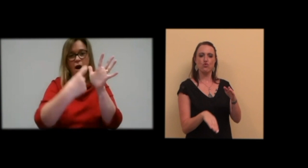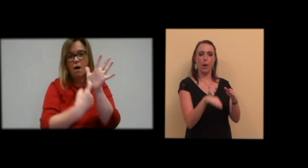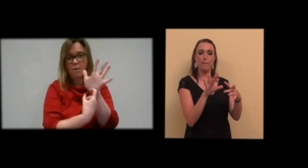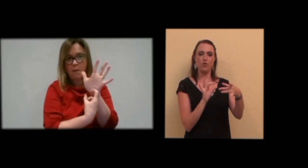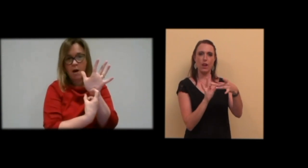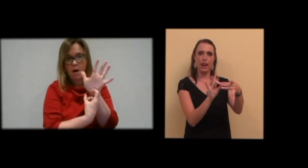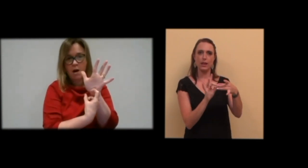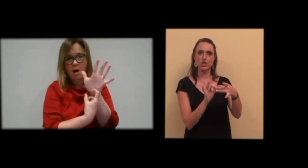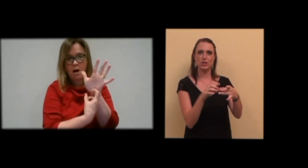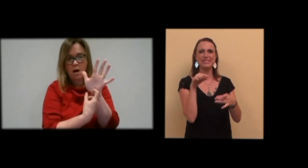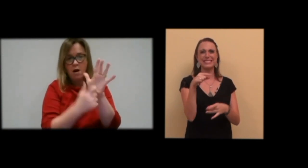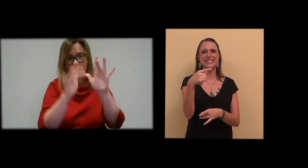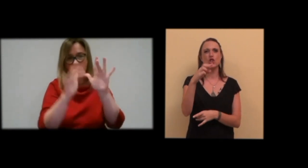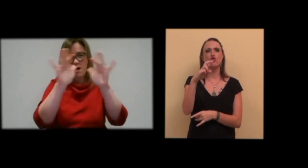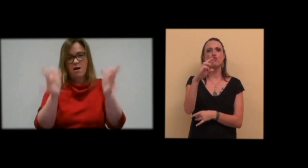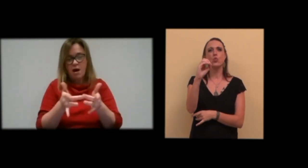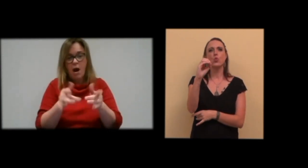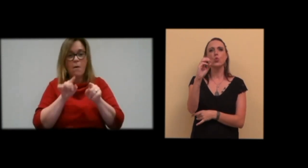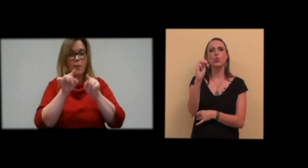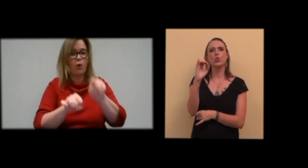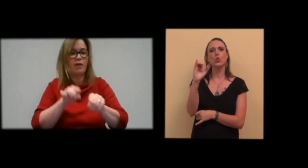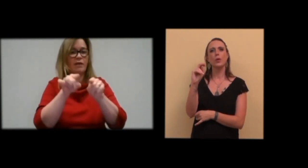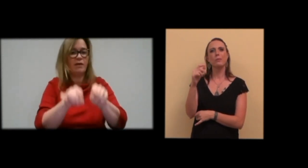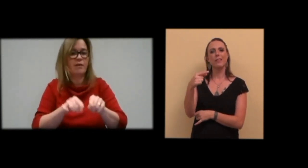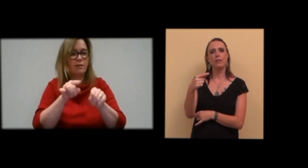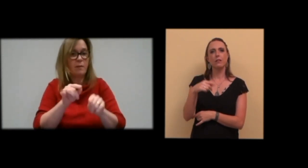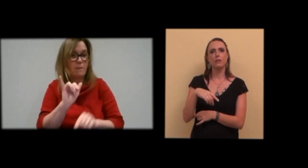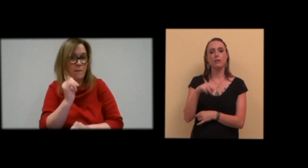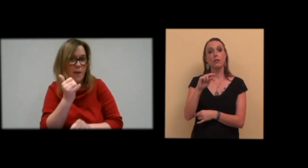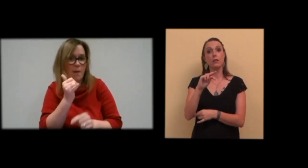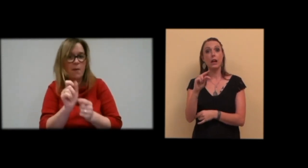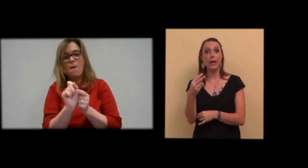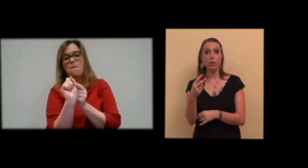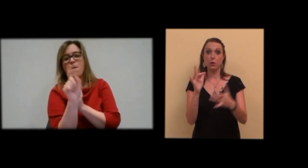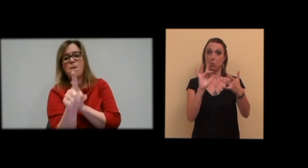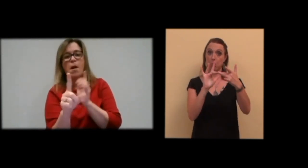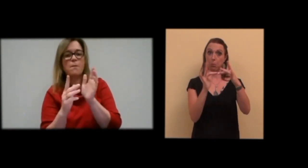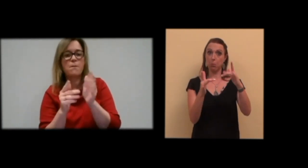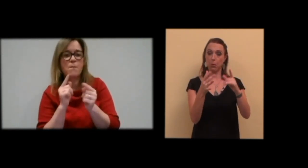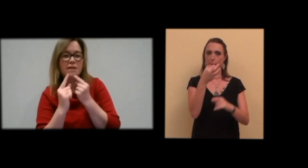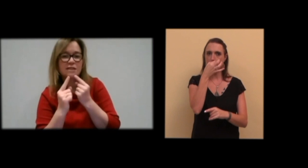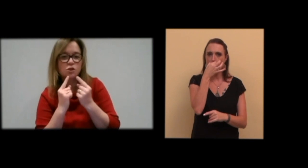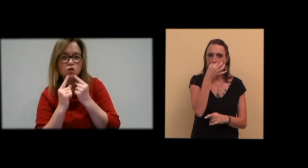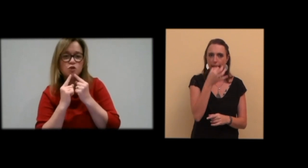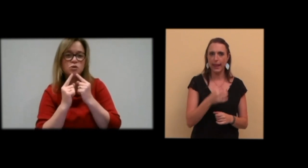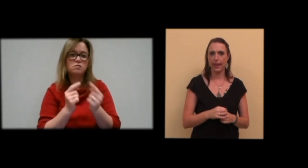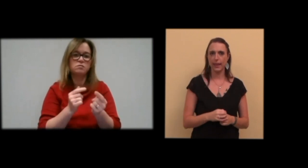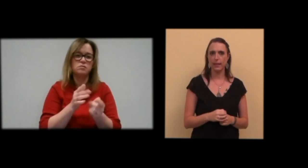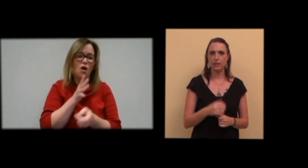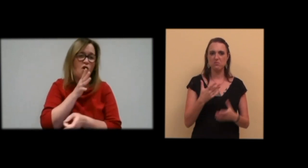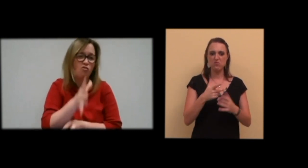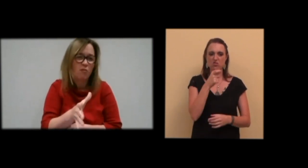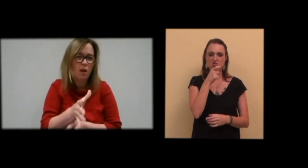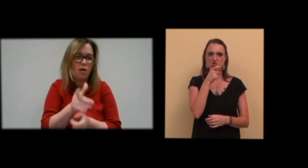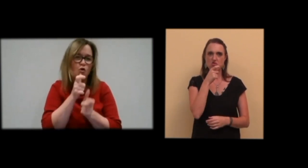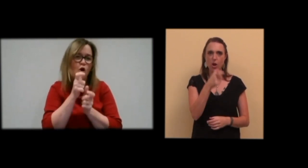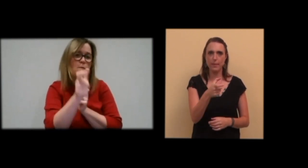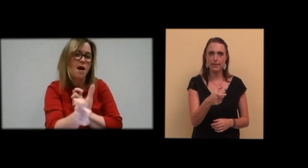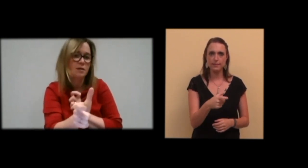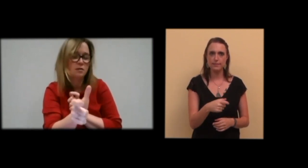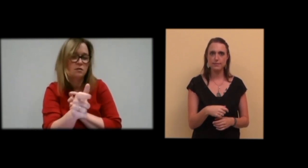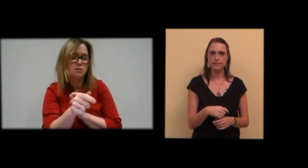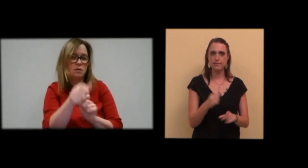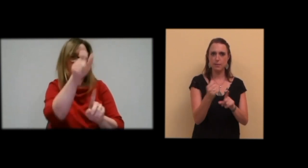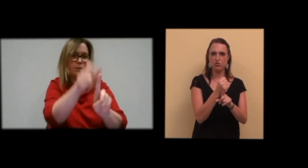a relationship, that's an example of grooming. Another aspect is cyber bullying,